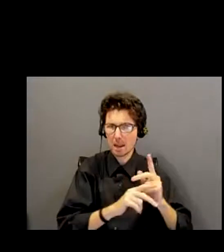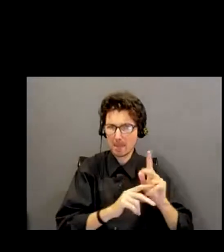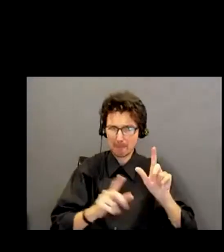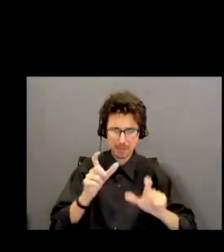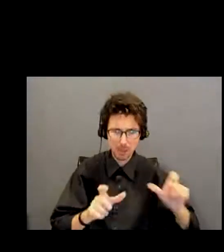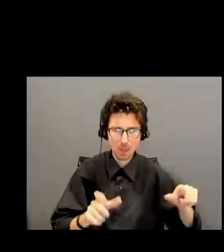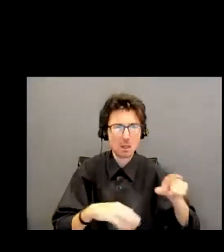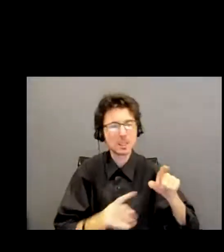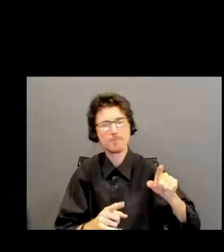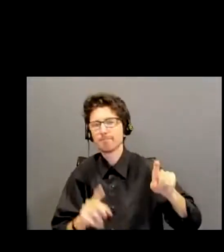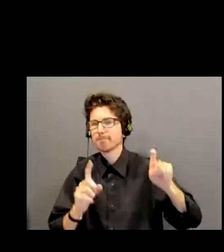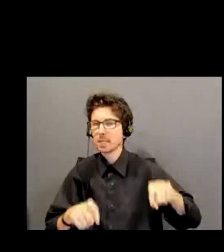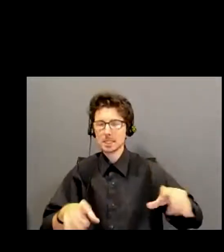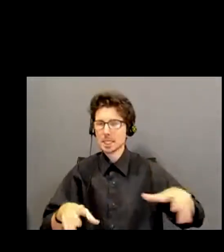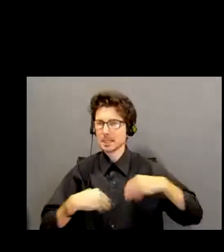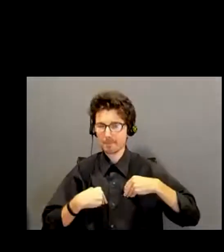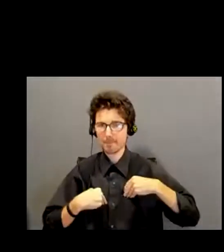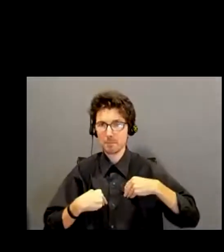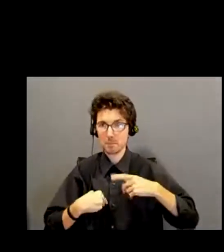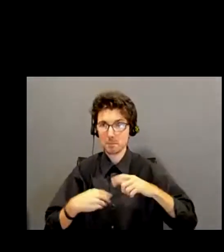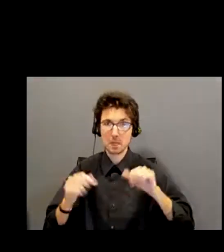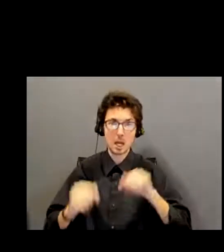naturally and equally,